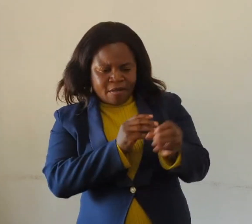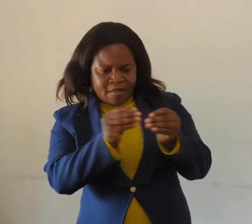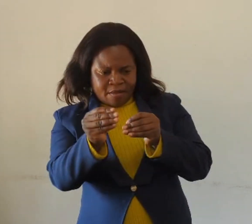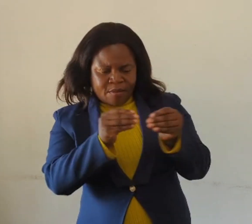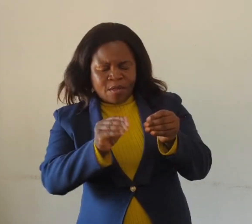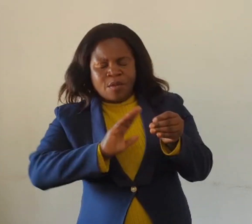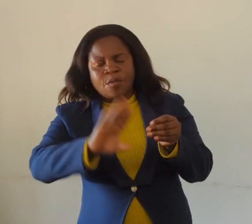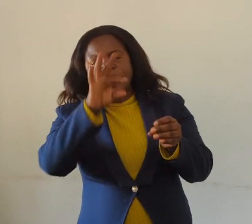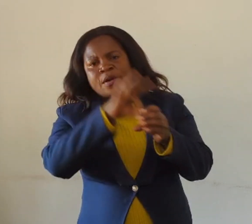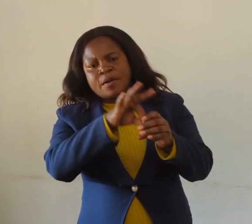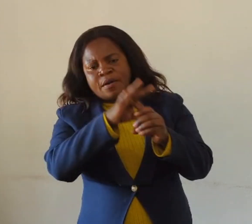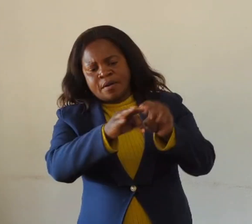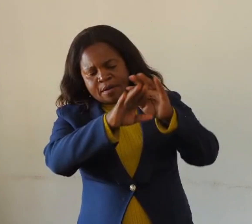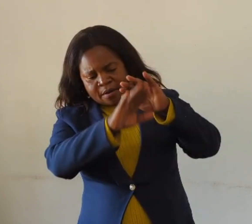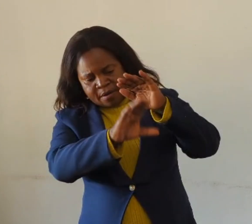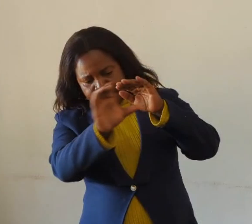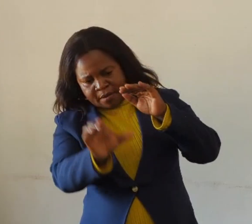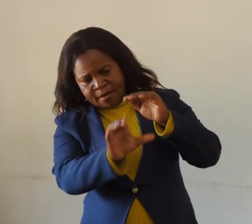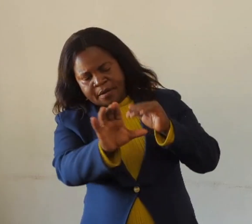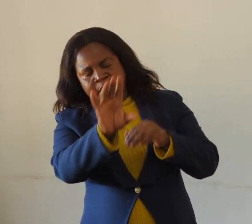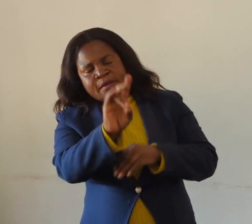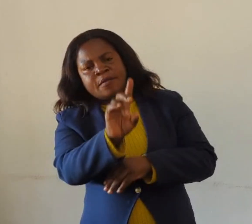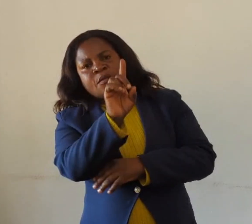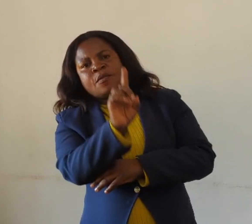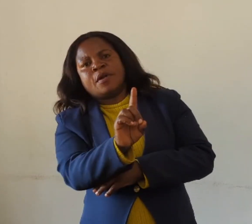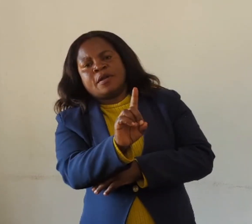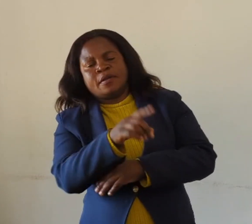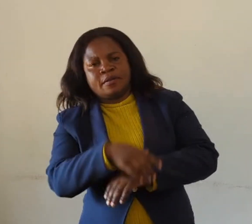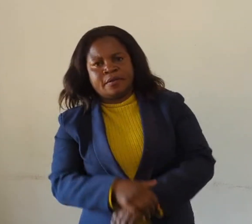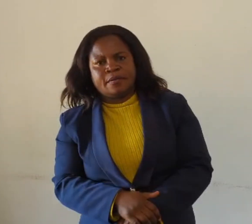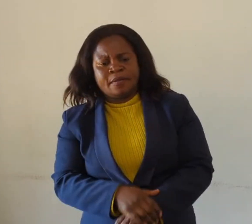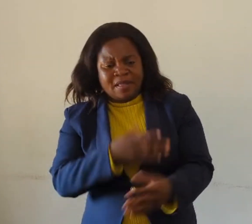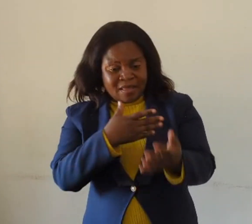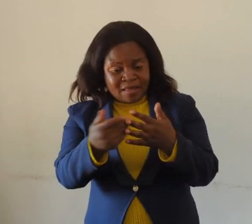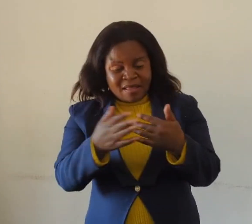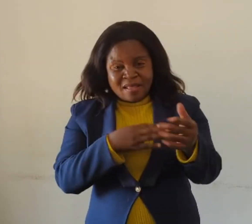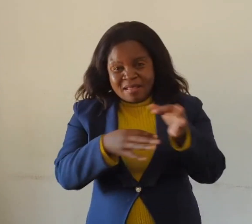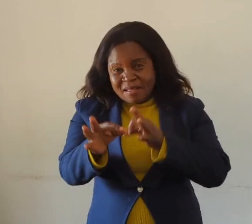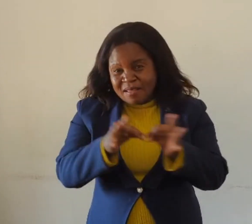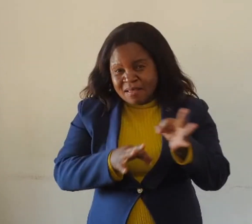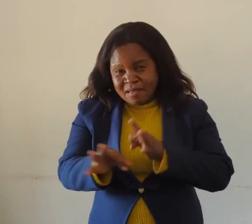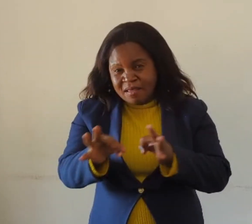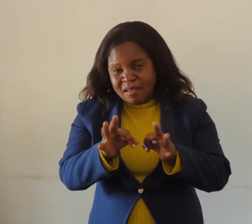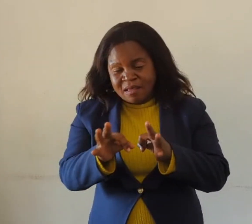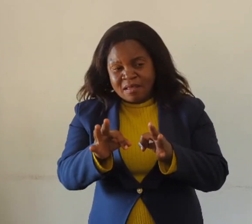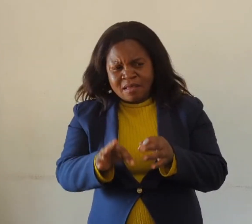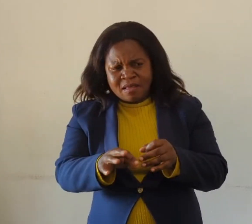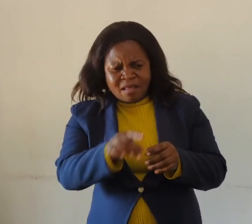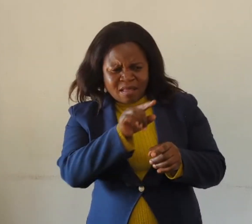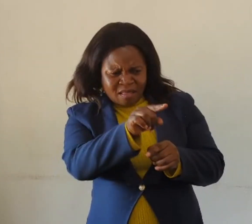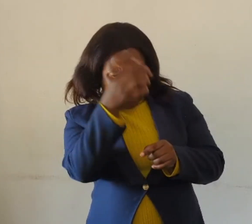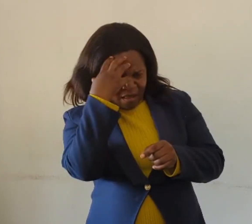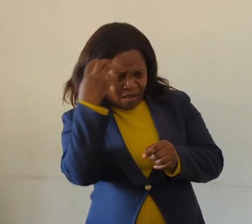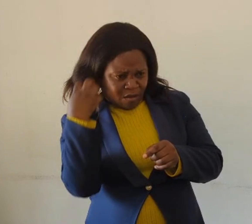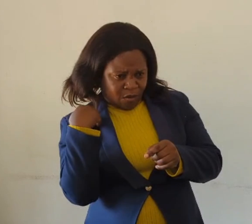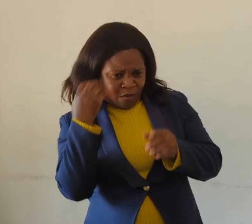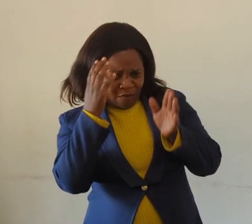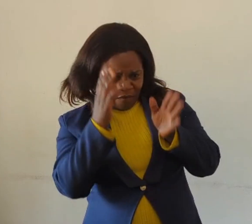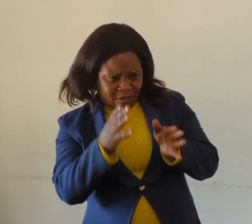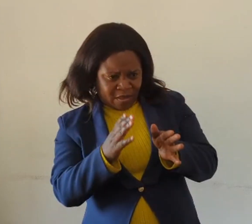under Section 71. In simple terms, once the returning officer gets the election results